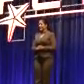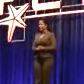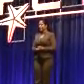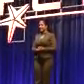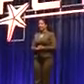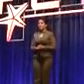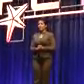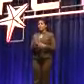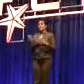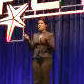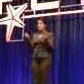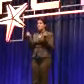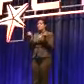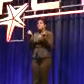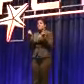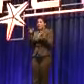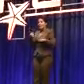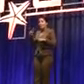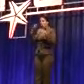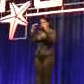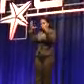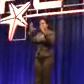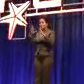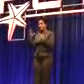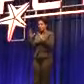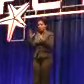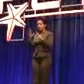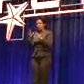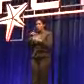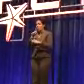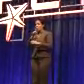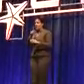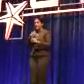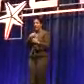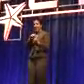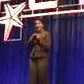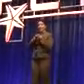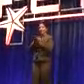Many of them overcame a lot of obstacles today just to get here.